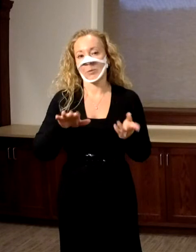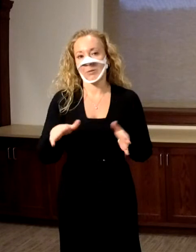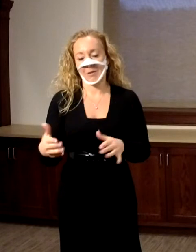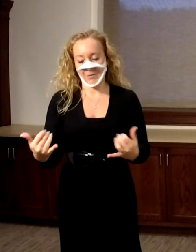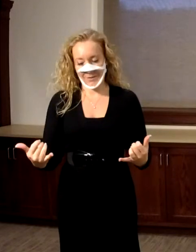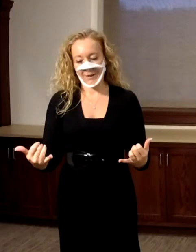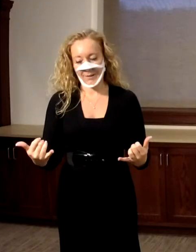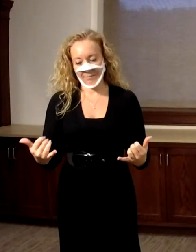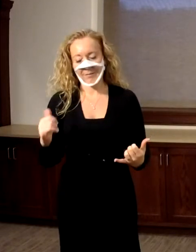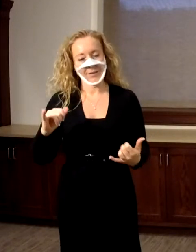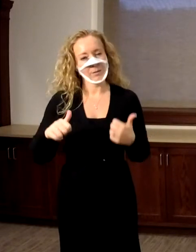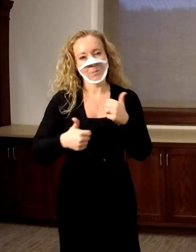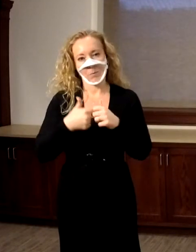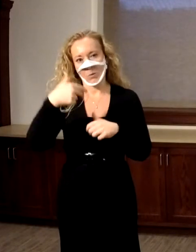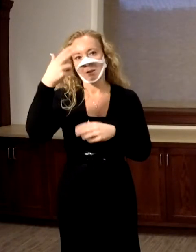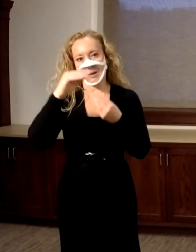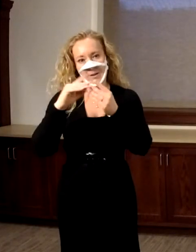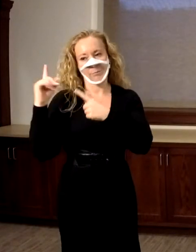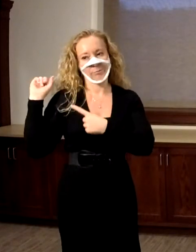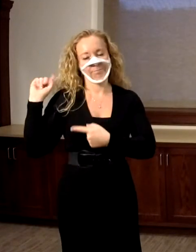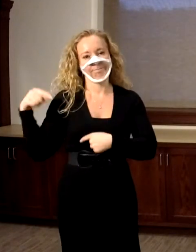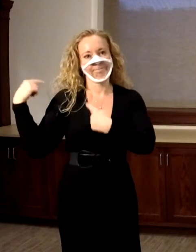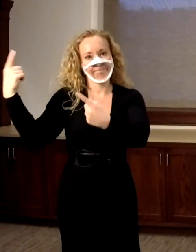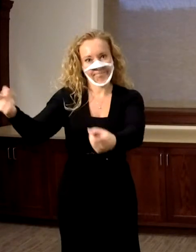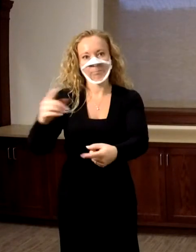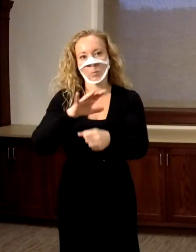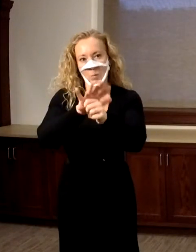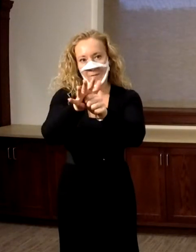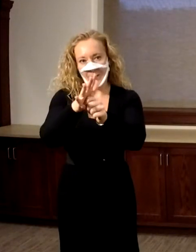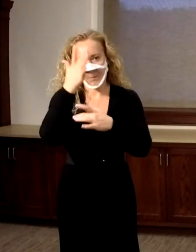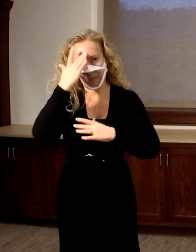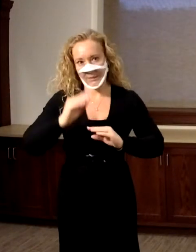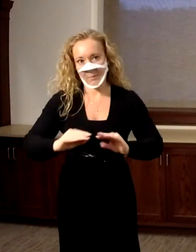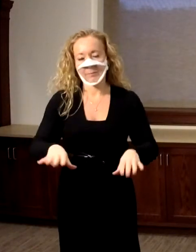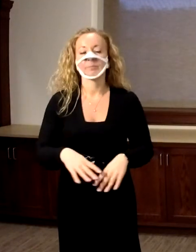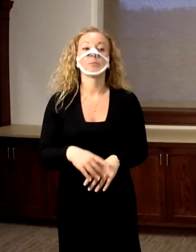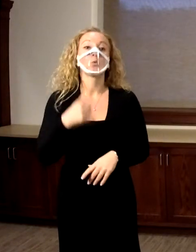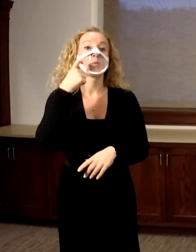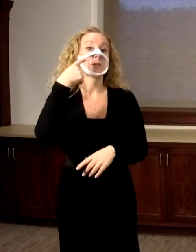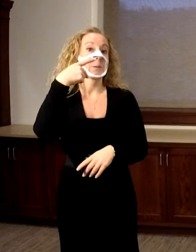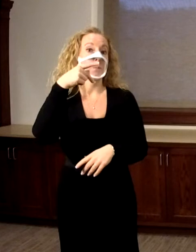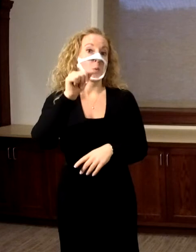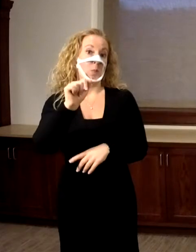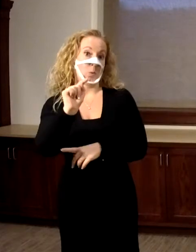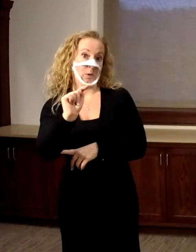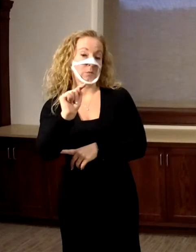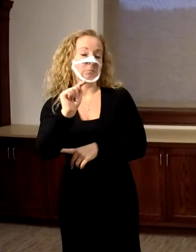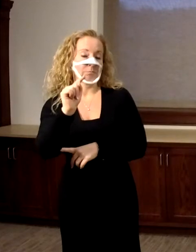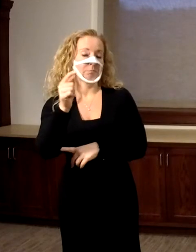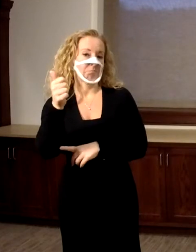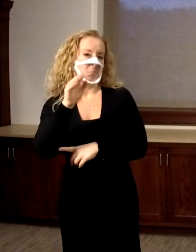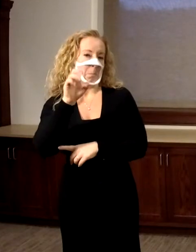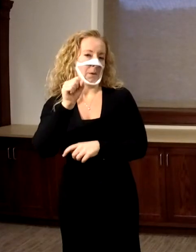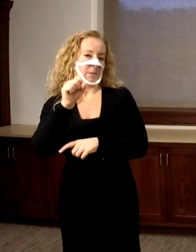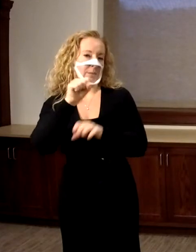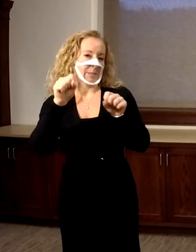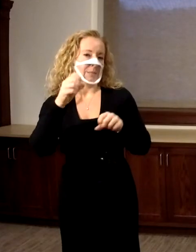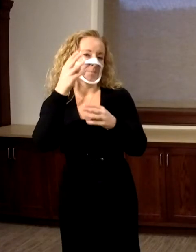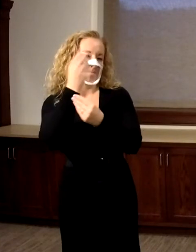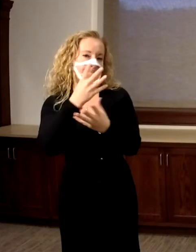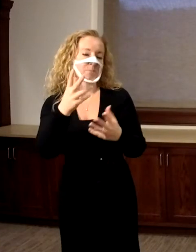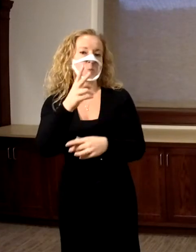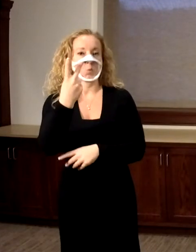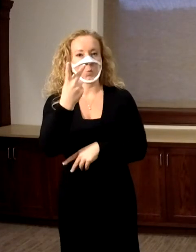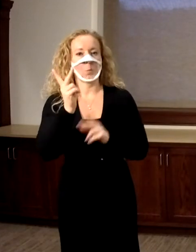highest report of the pandemic. Recently, Port Authority announced that 2 of its drivers passed away from COVID-19. And